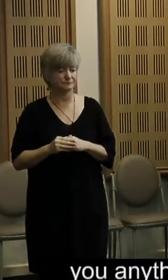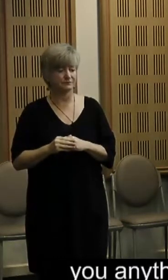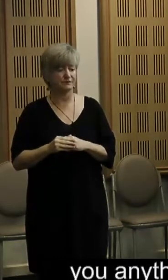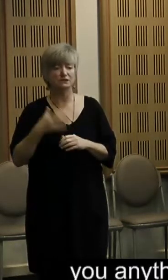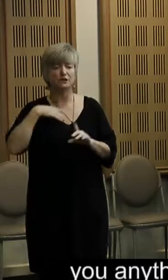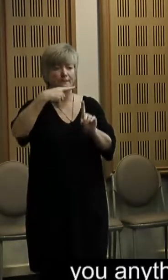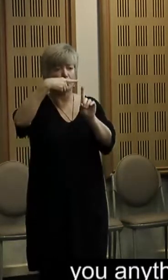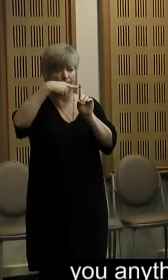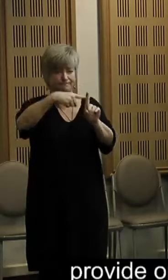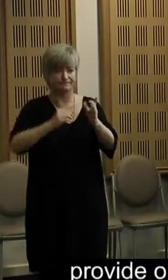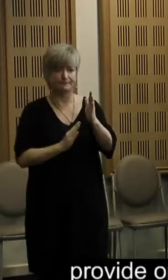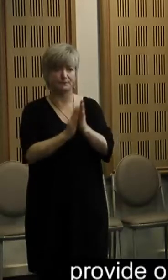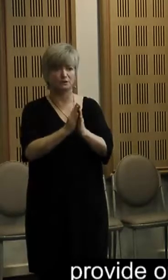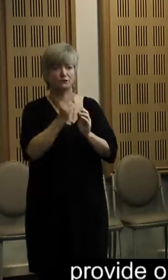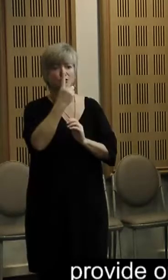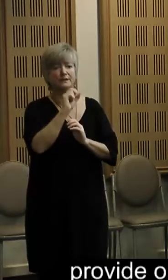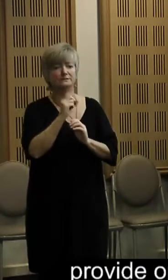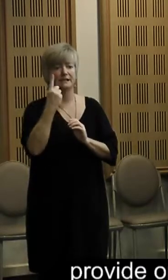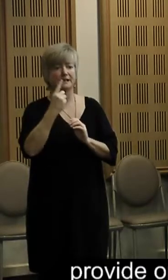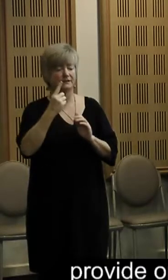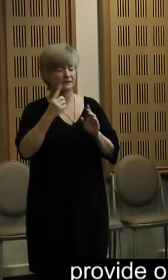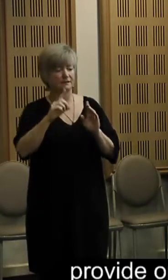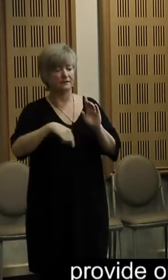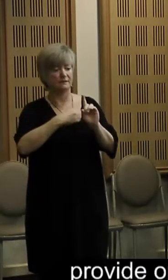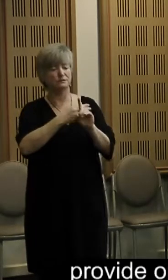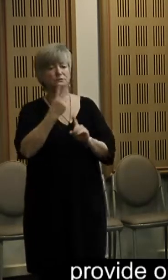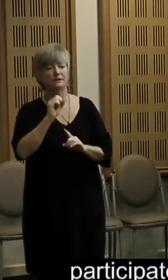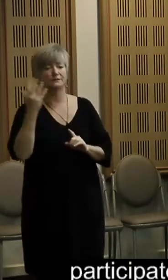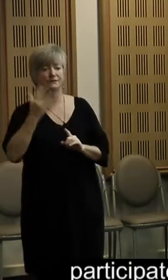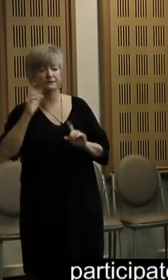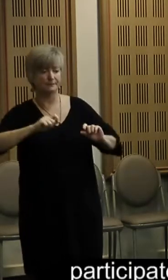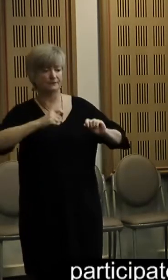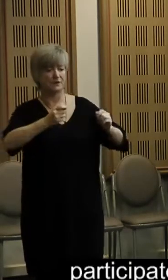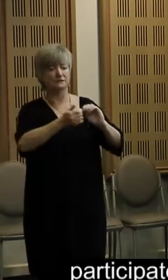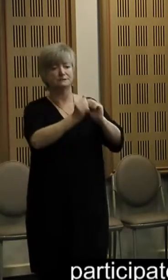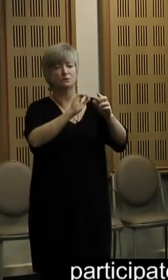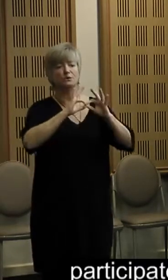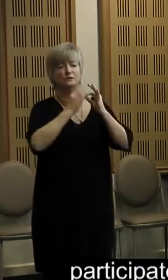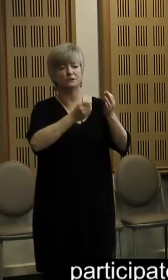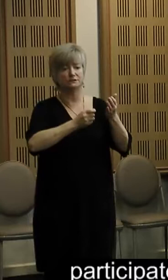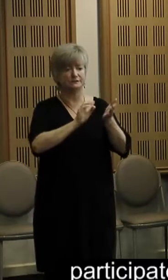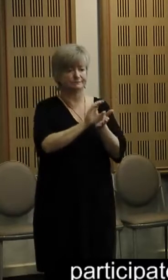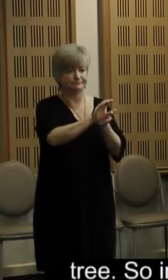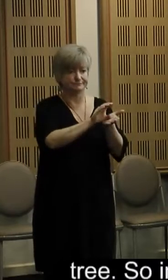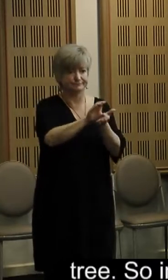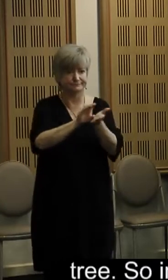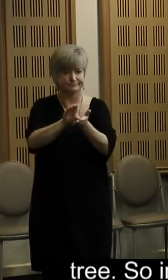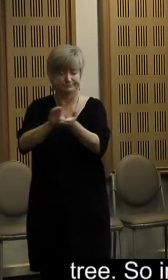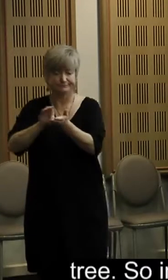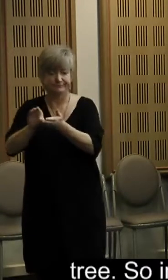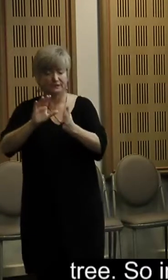targeted approach, so in 2011 and 2015 we provided some money to sporting organisations to improve opportunities for people with a